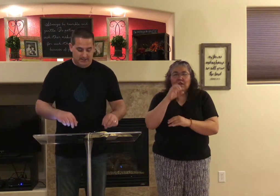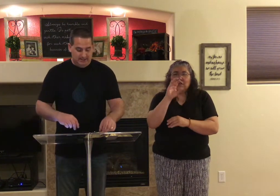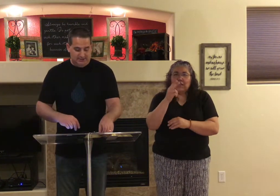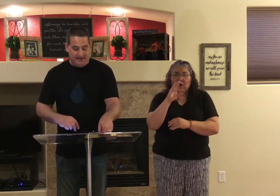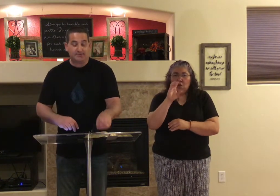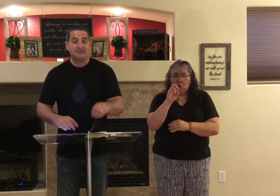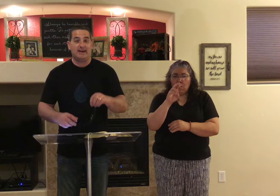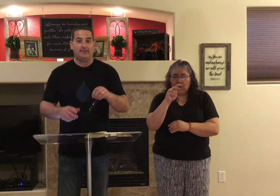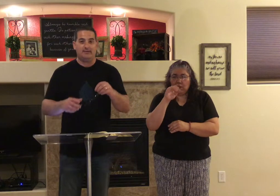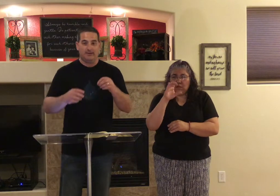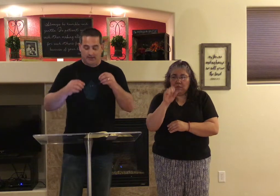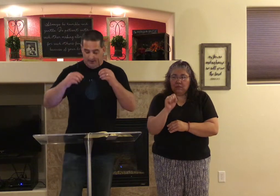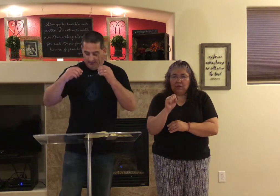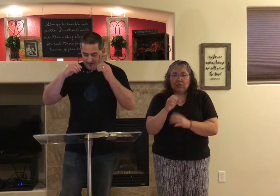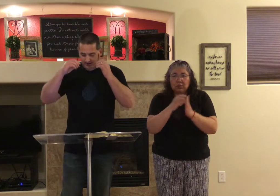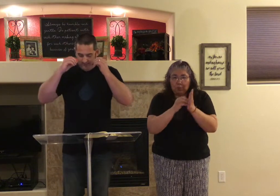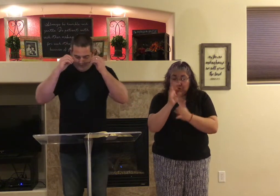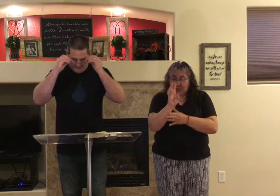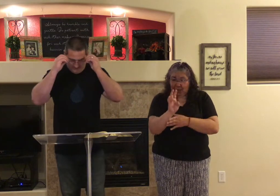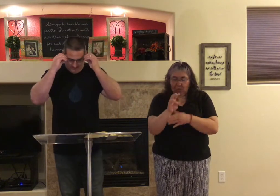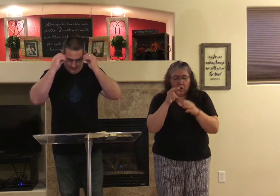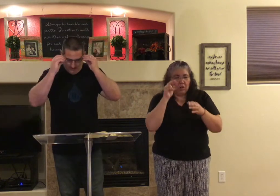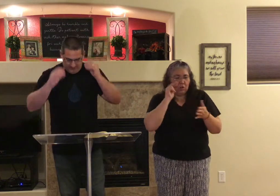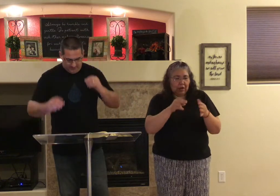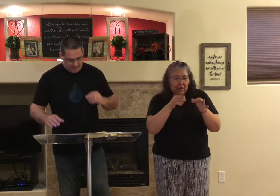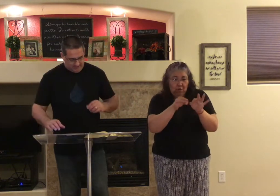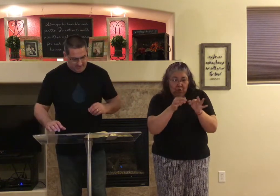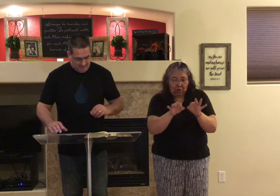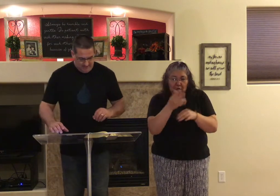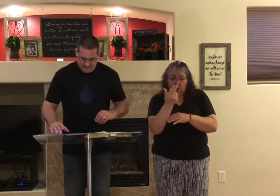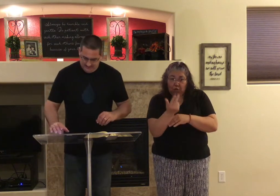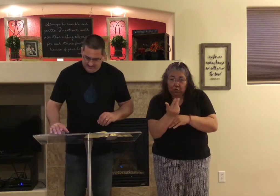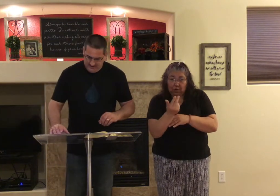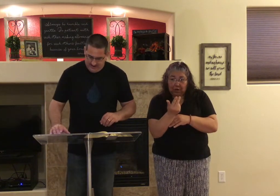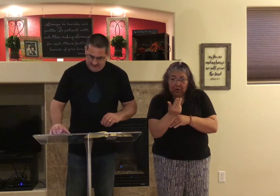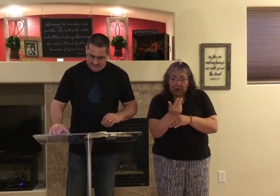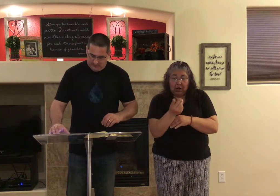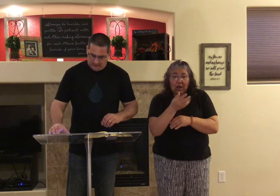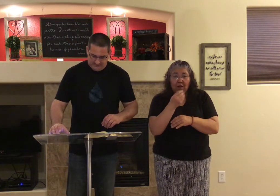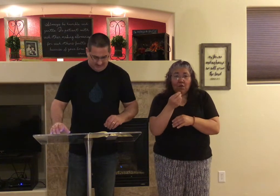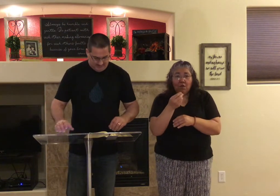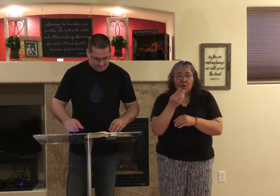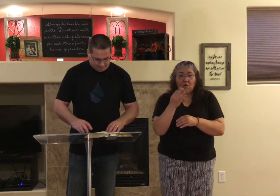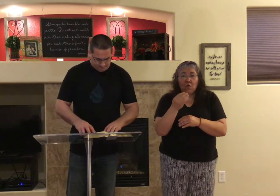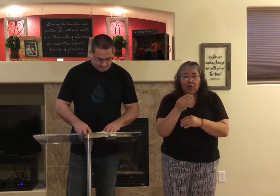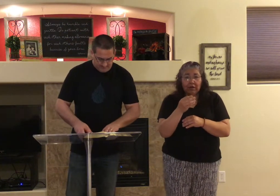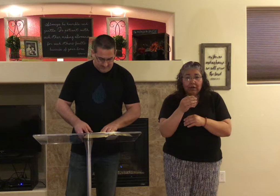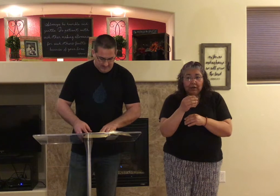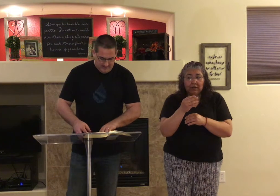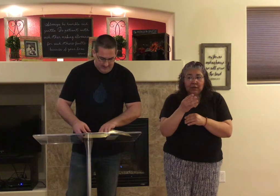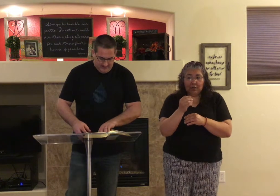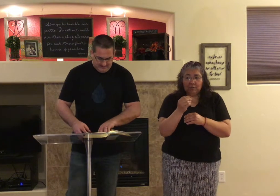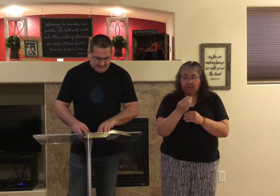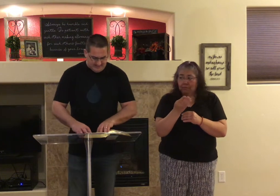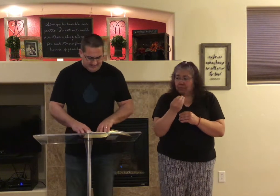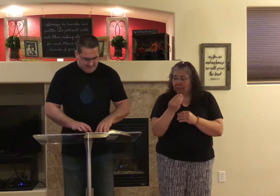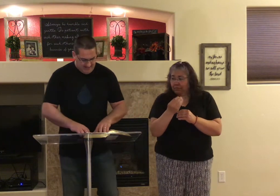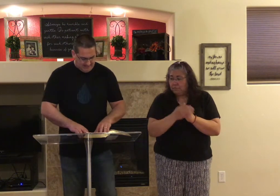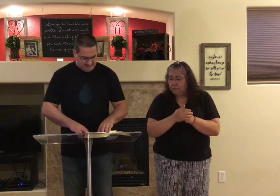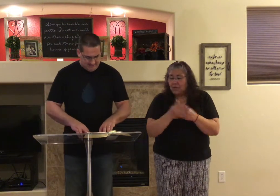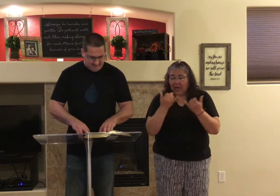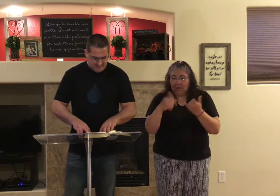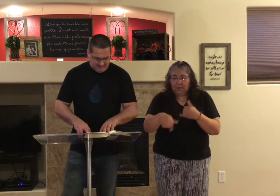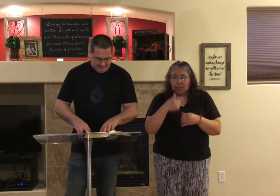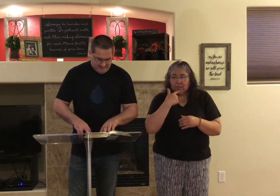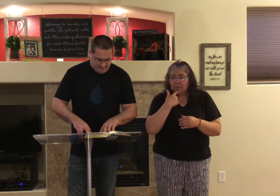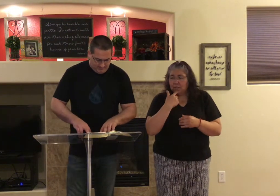Chronicles chapter 7, looking at verses 13 and 14, it says